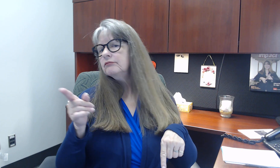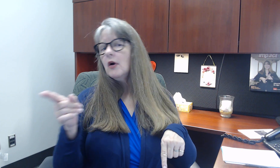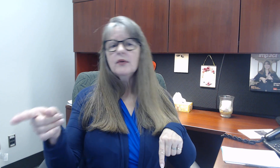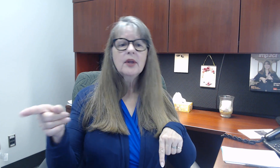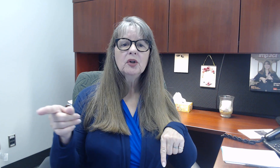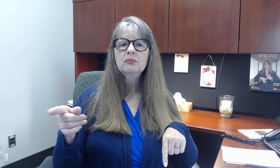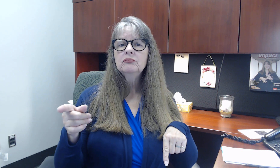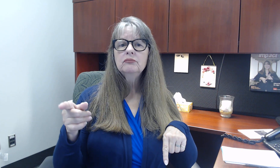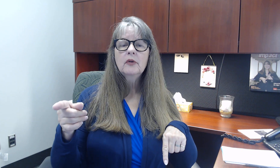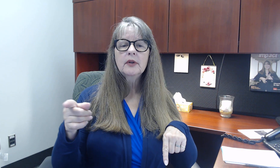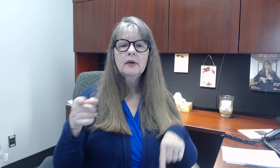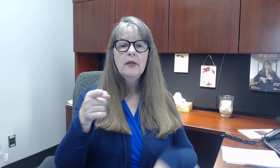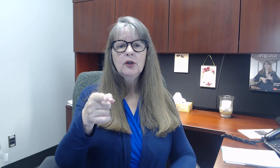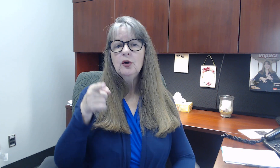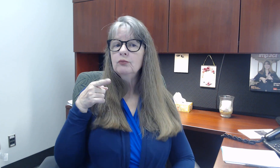Over there. And then you do,